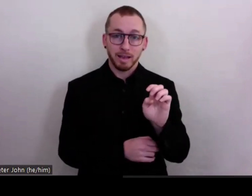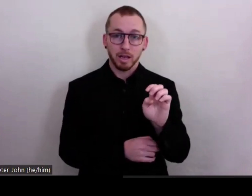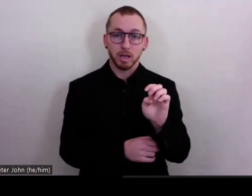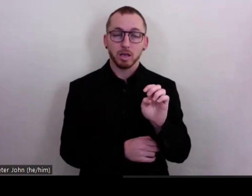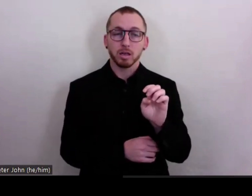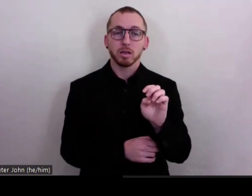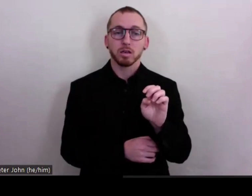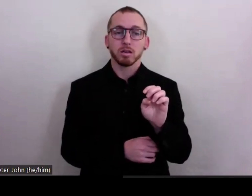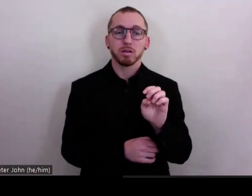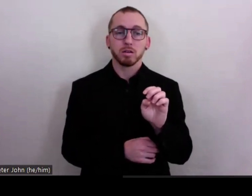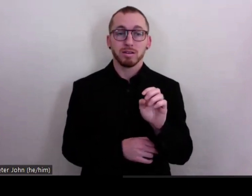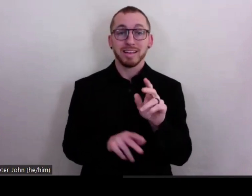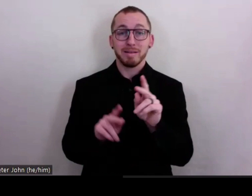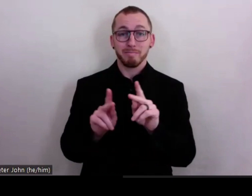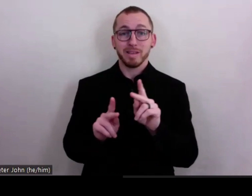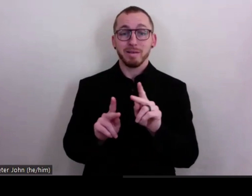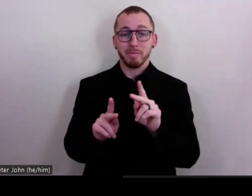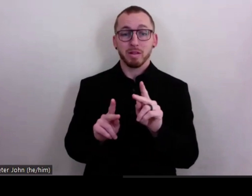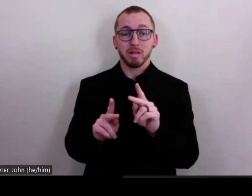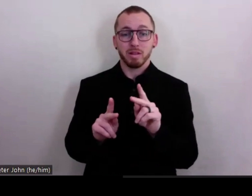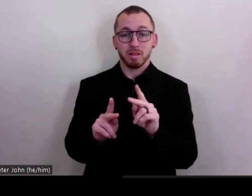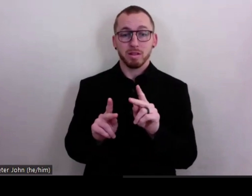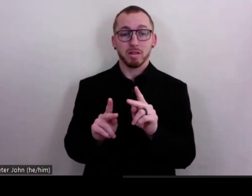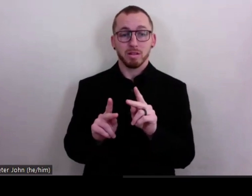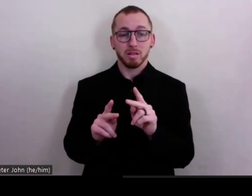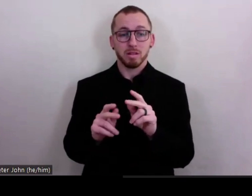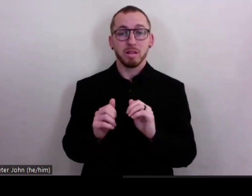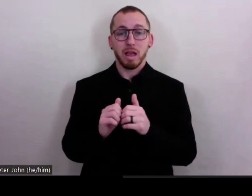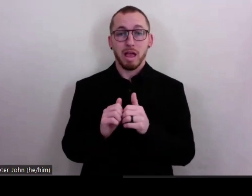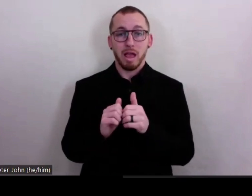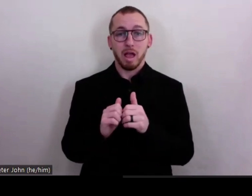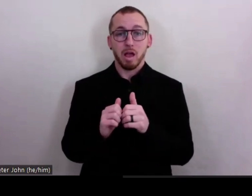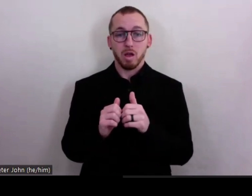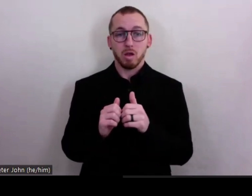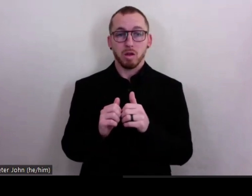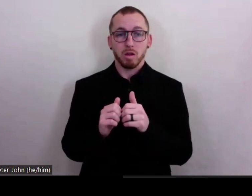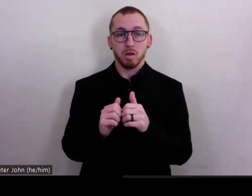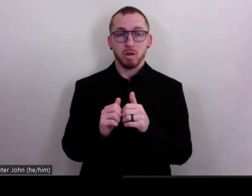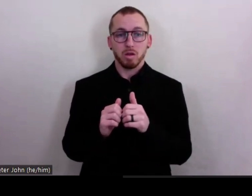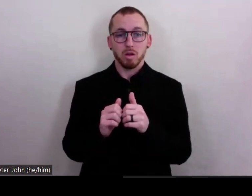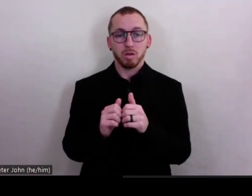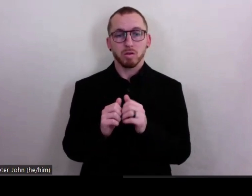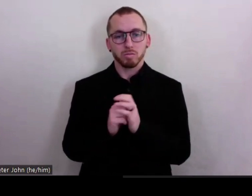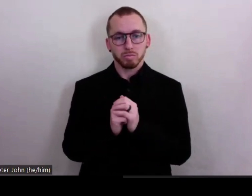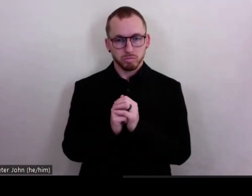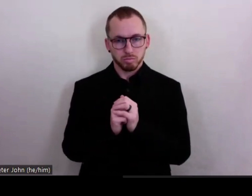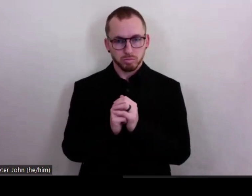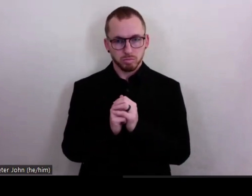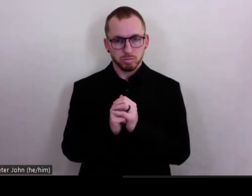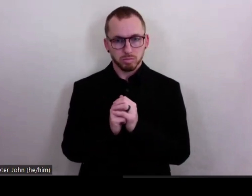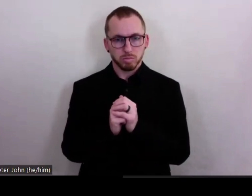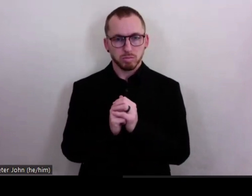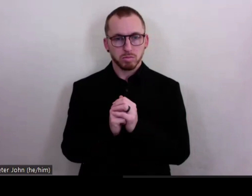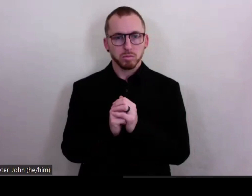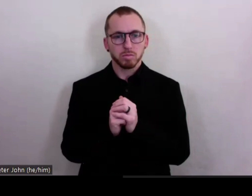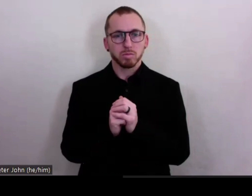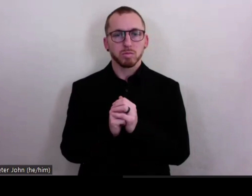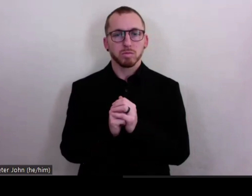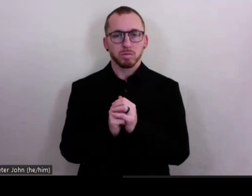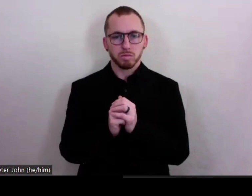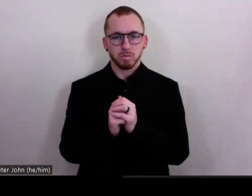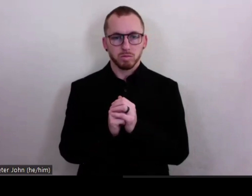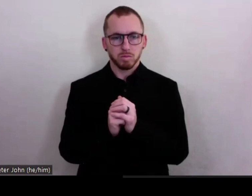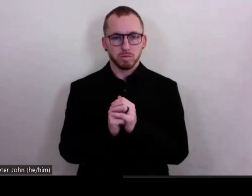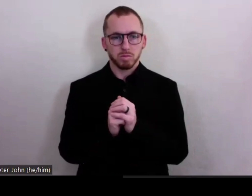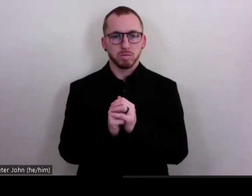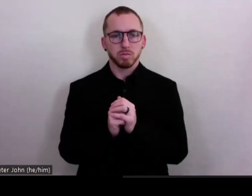own how they show up in the boxes, so you don't have to assume and they don't have to disclose if they don't